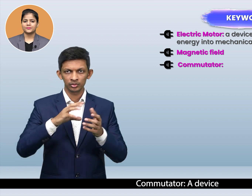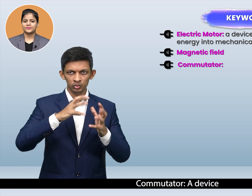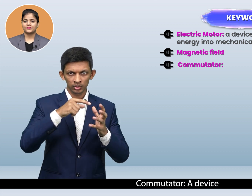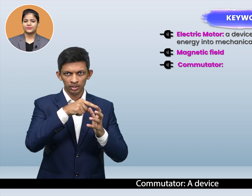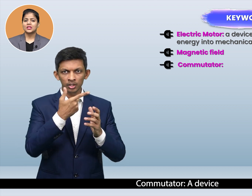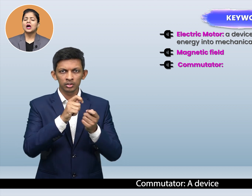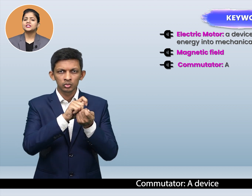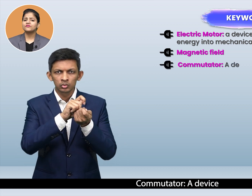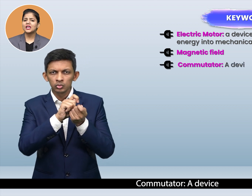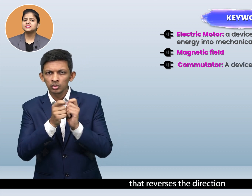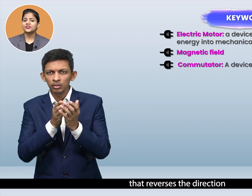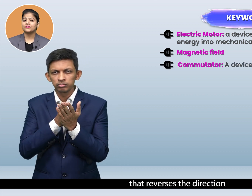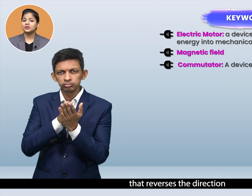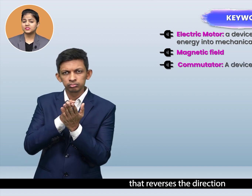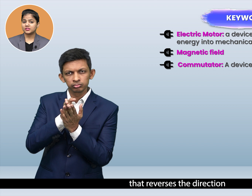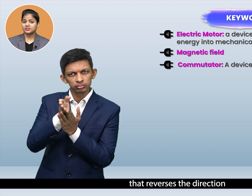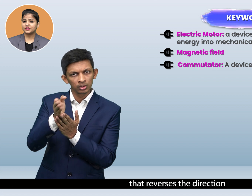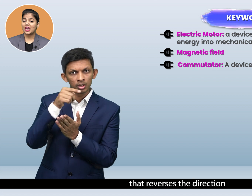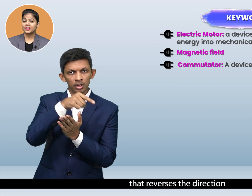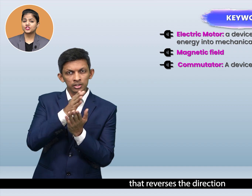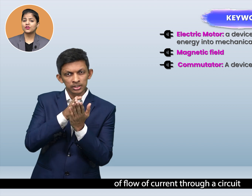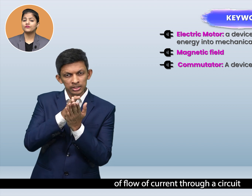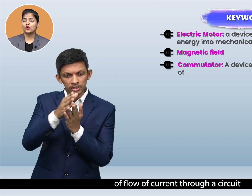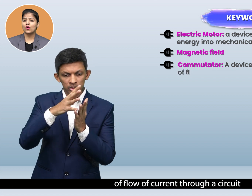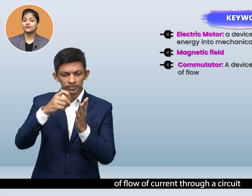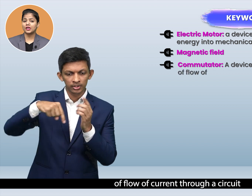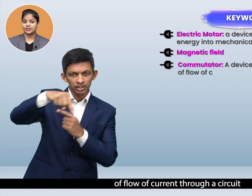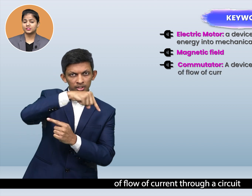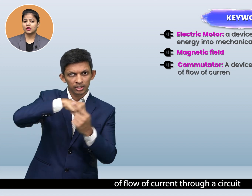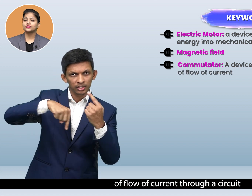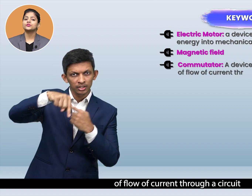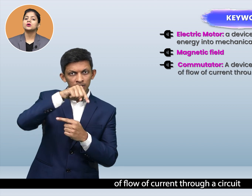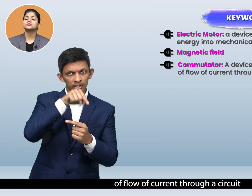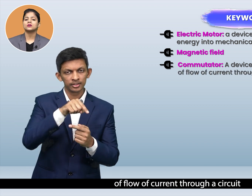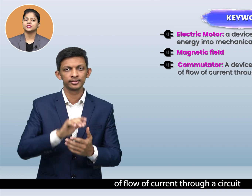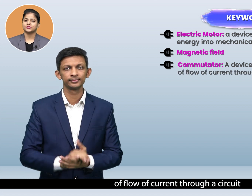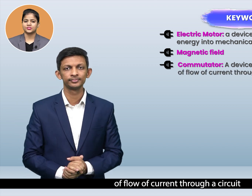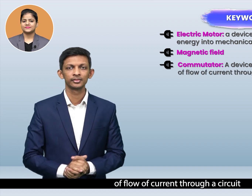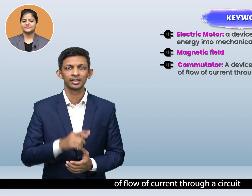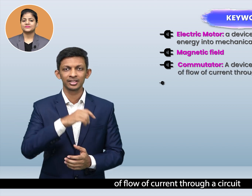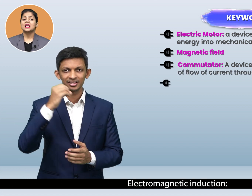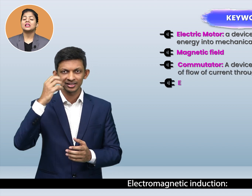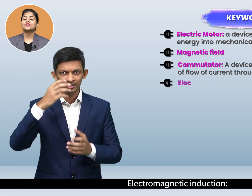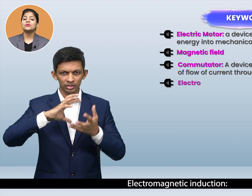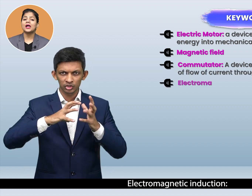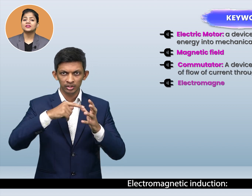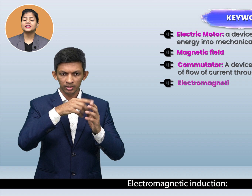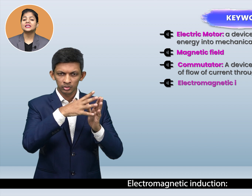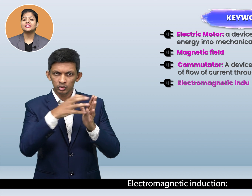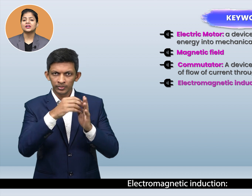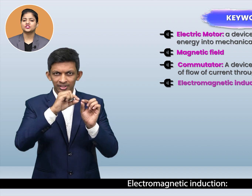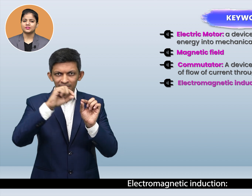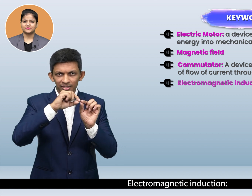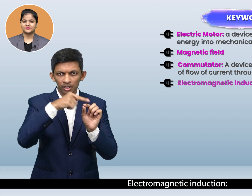Commutator, a device that reverses the direction of flow of current through a circuit.